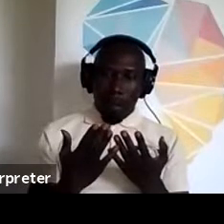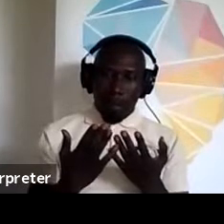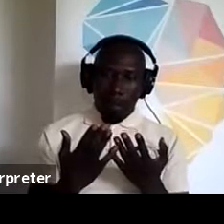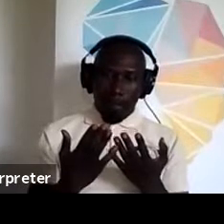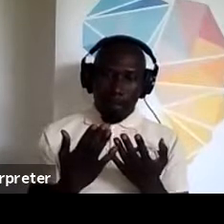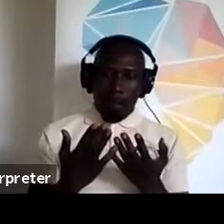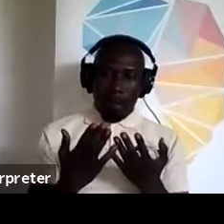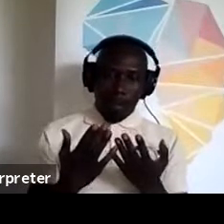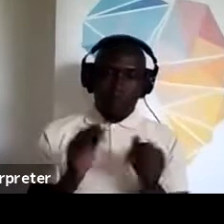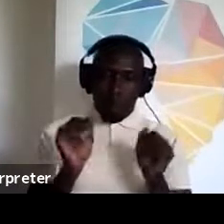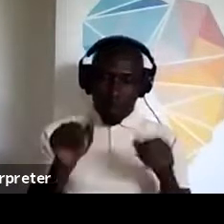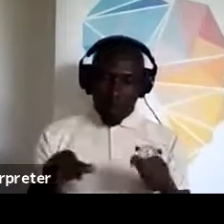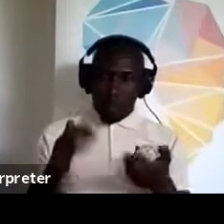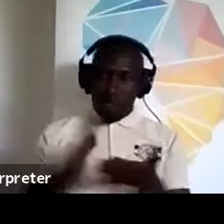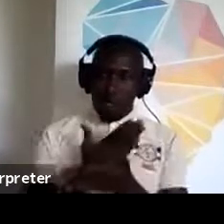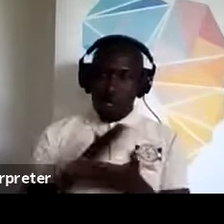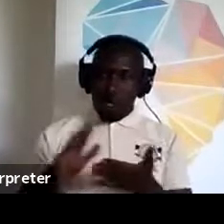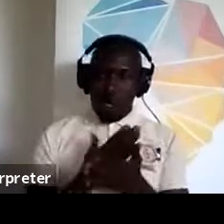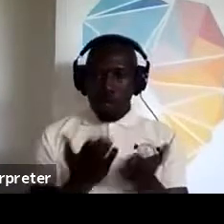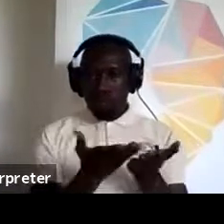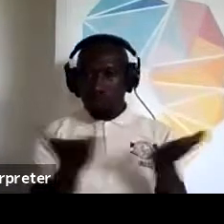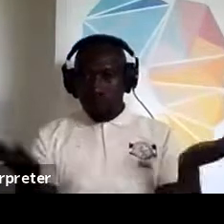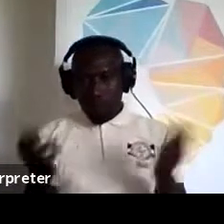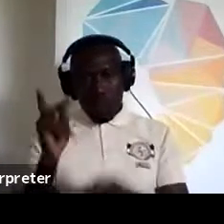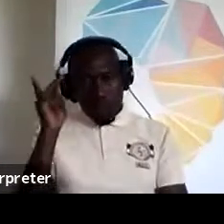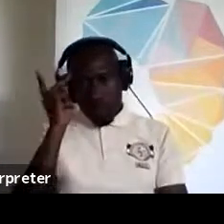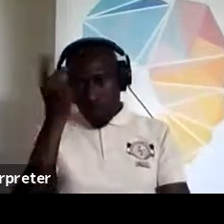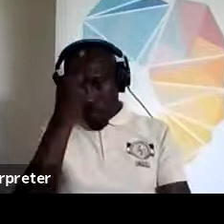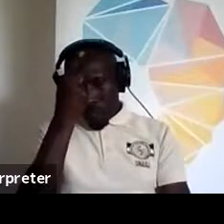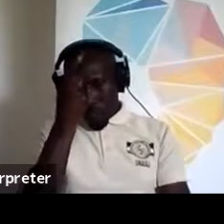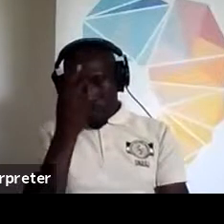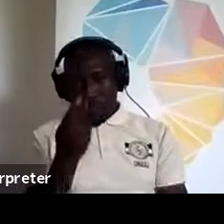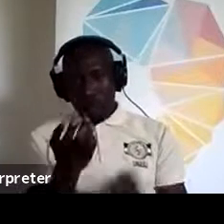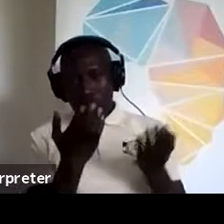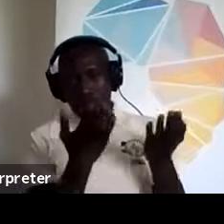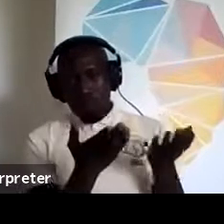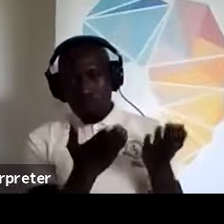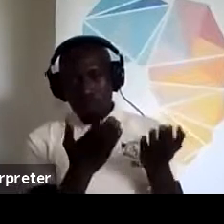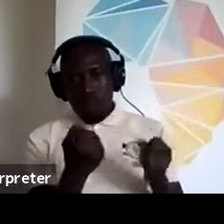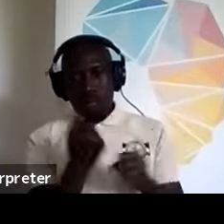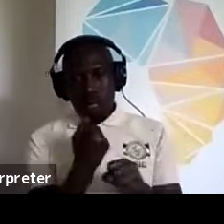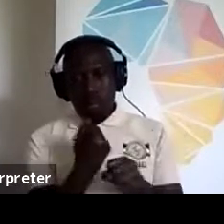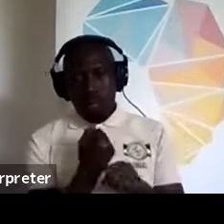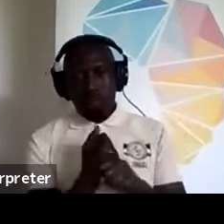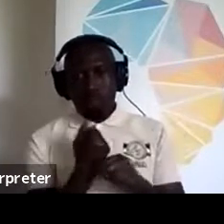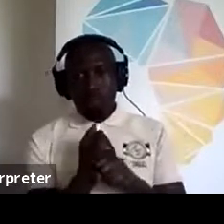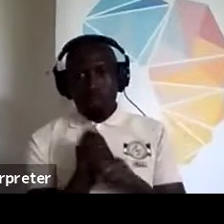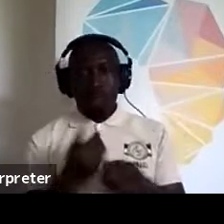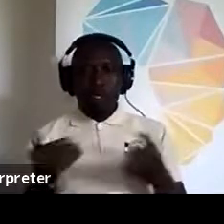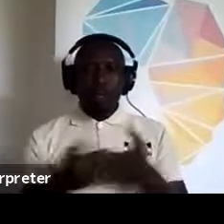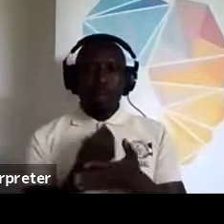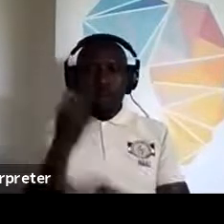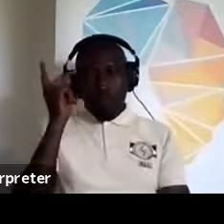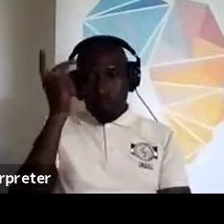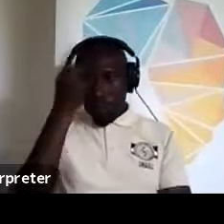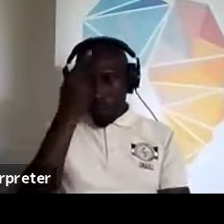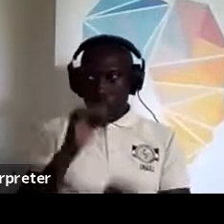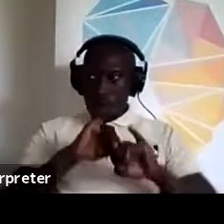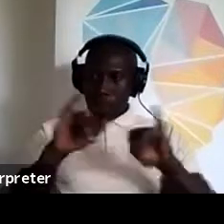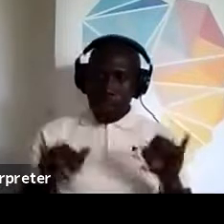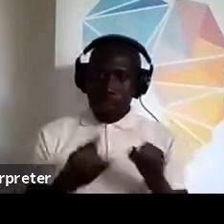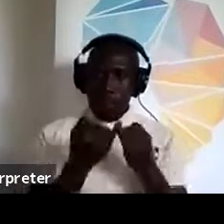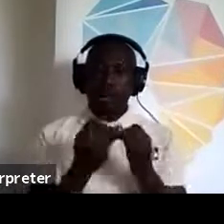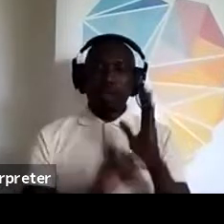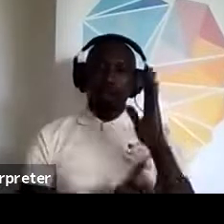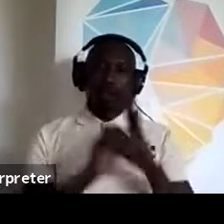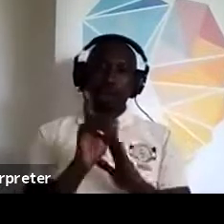then you can share with them the policies you have been working on, the new policy you are trying to put in